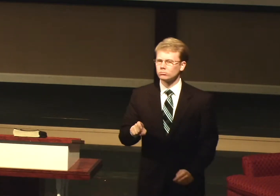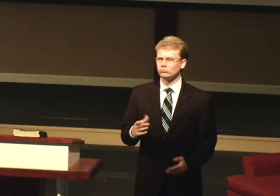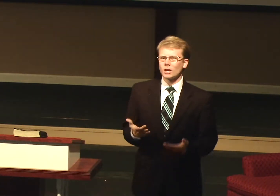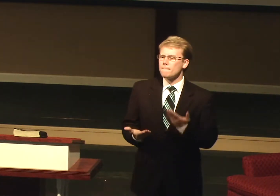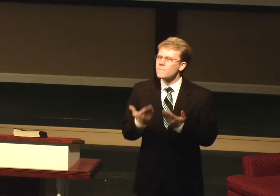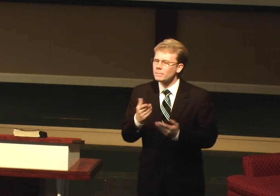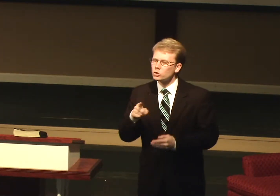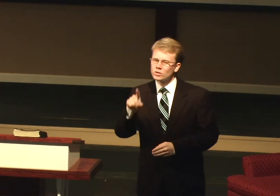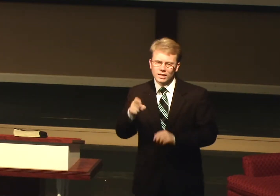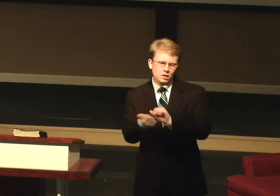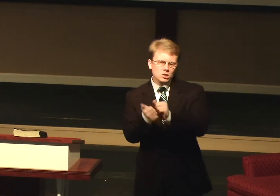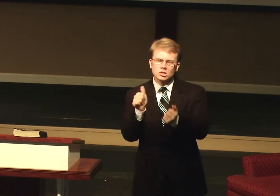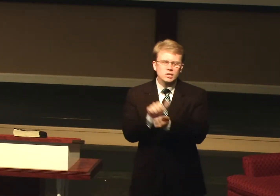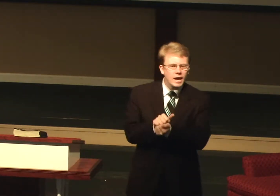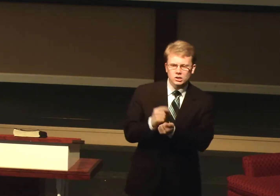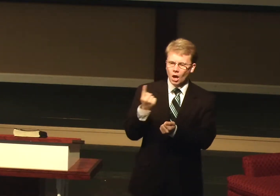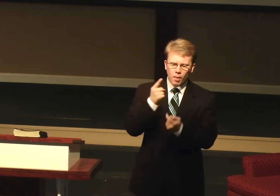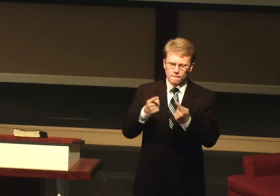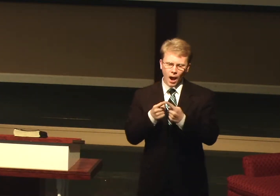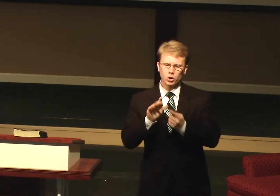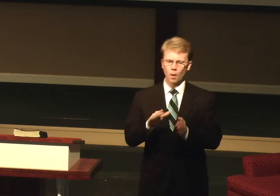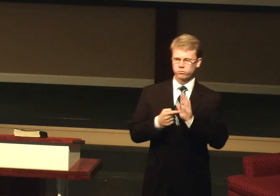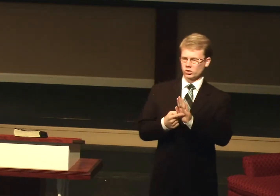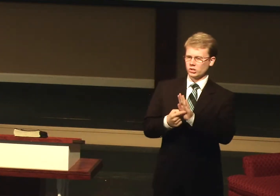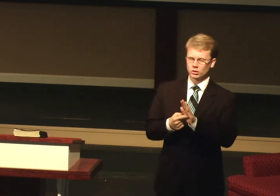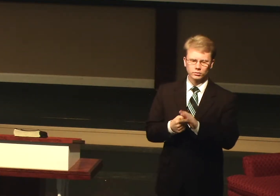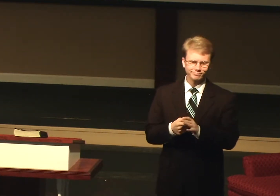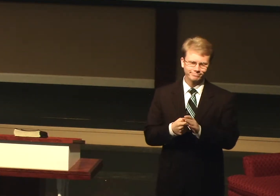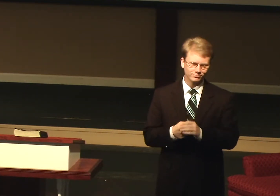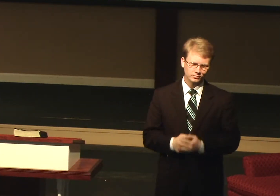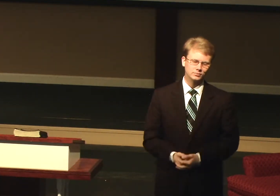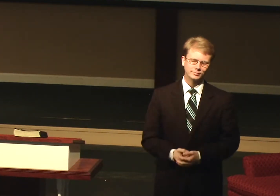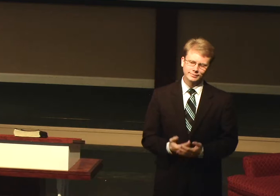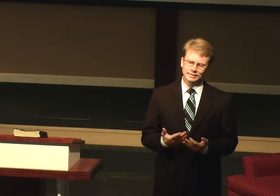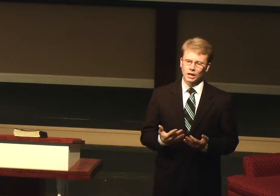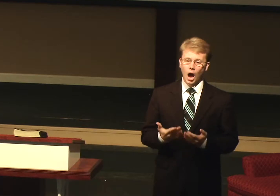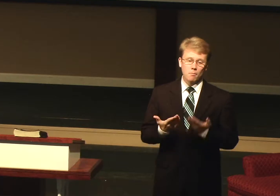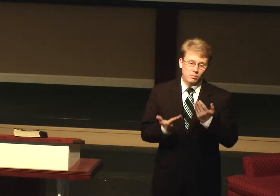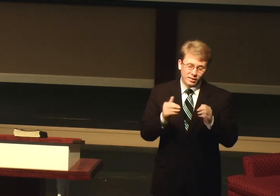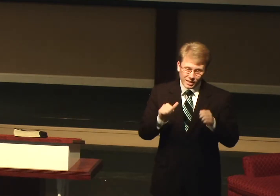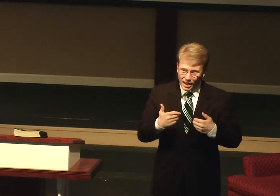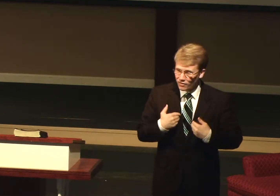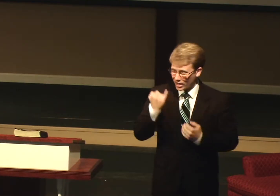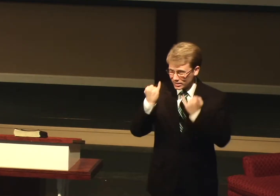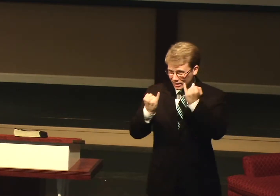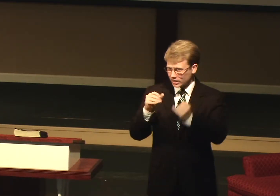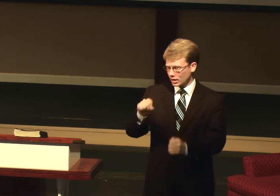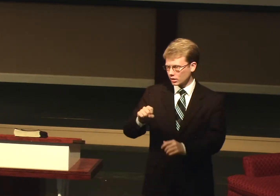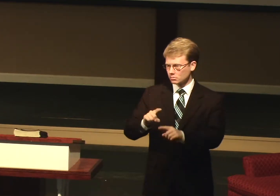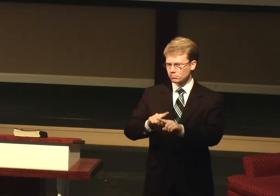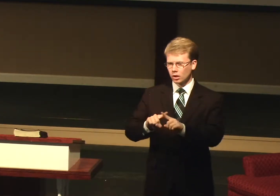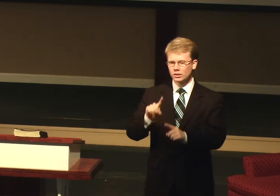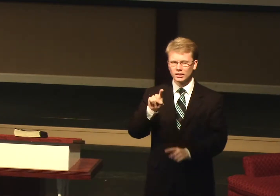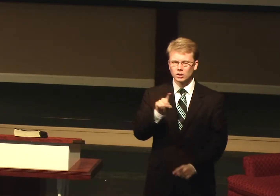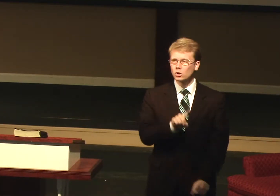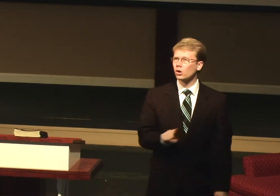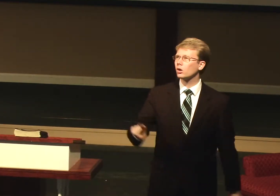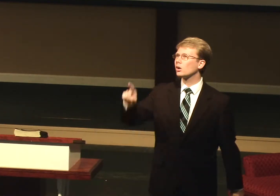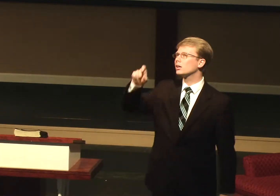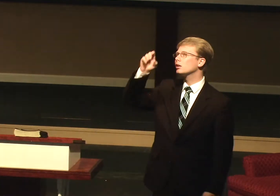work than here. Or maybe you really need to change something about your presentation. You know, sometimes we can have an